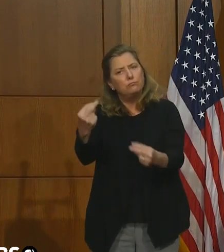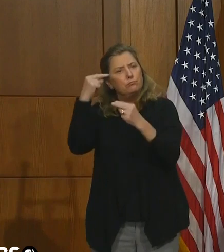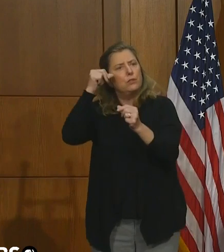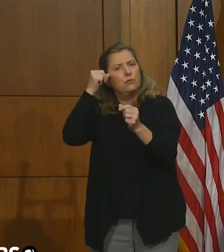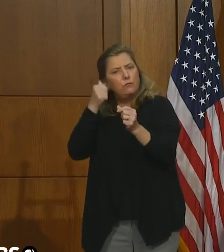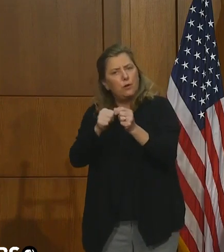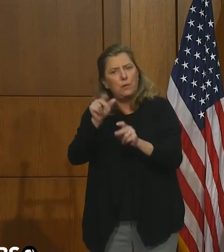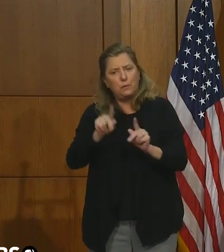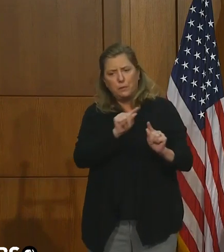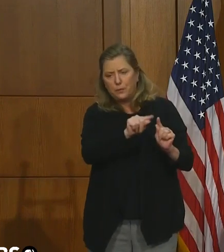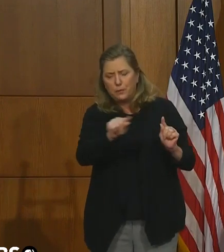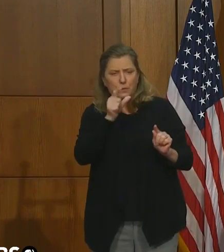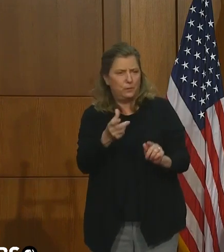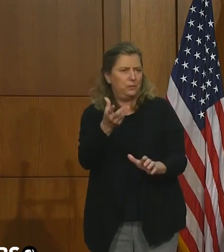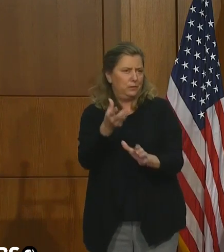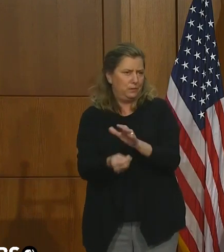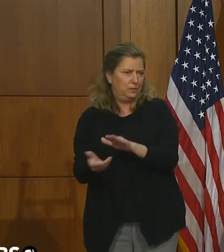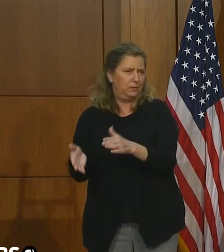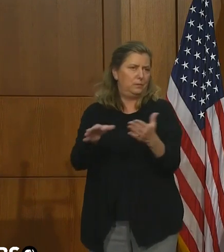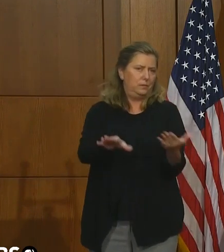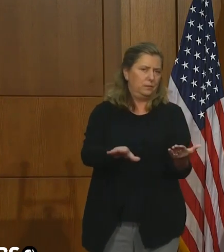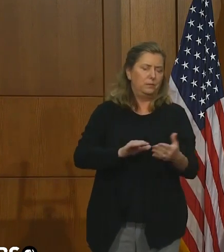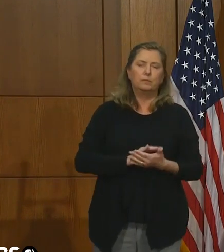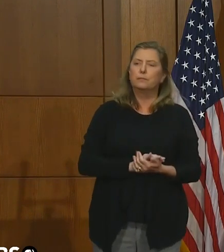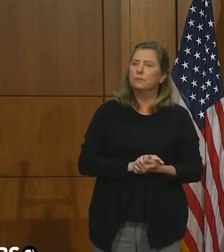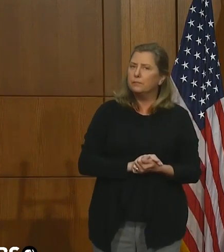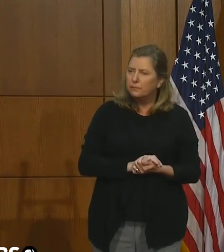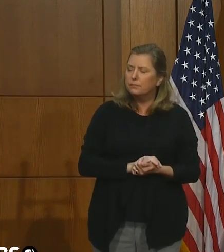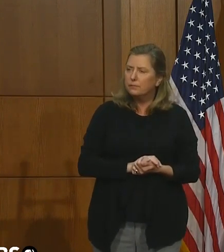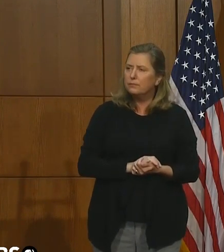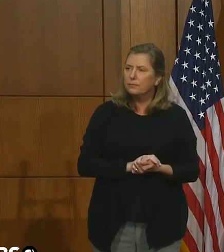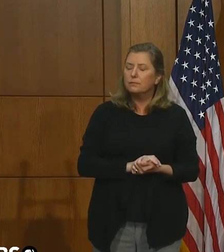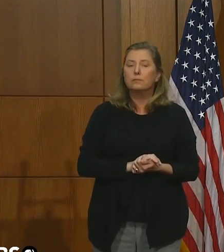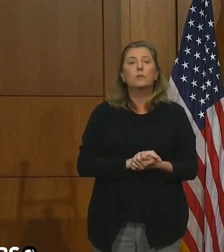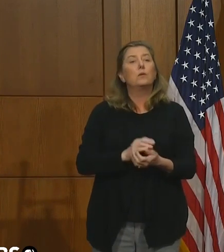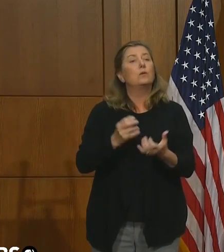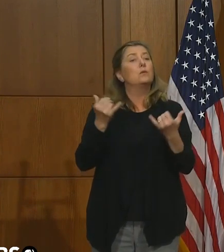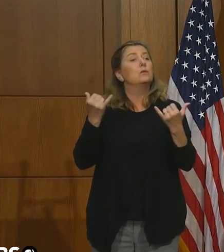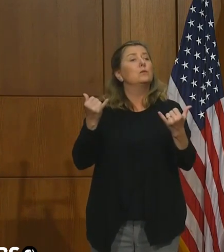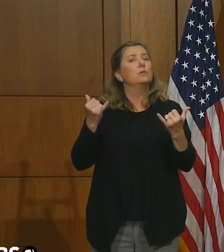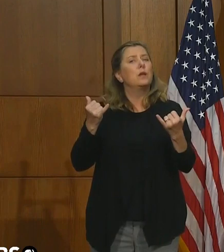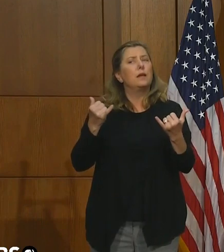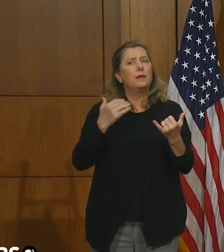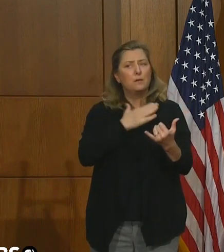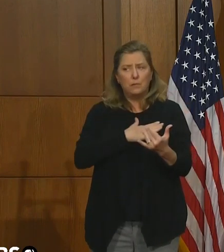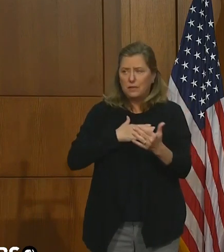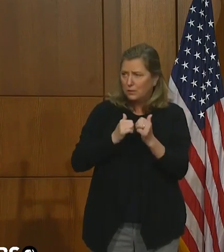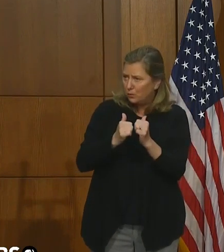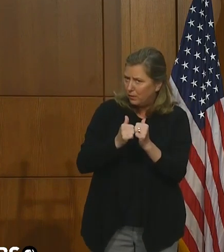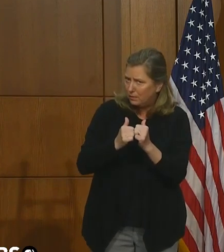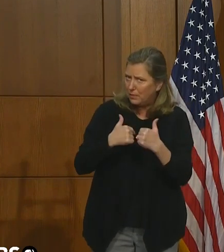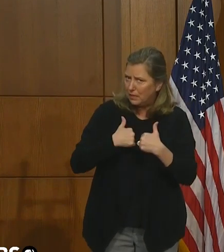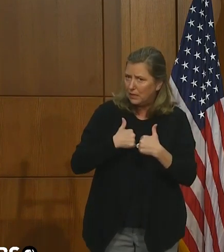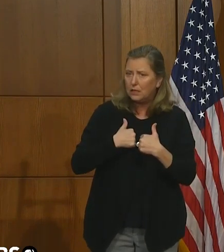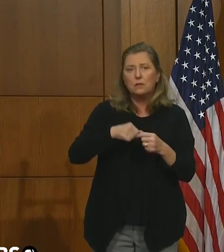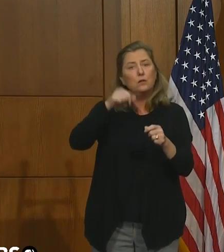of those that were lost. So today, please join me in